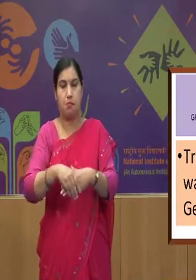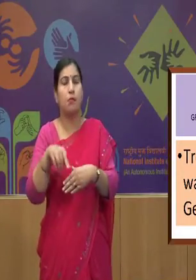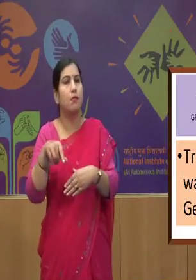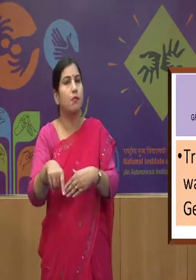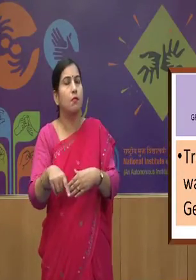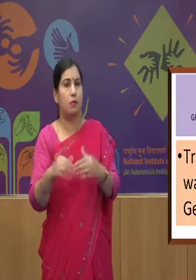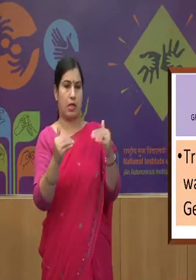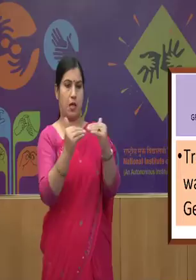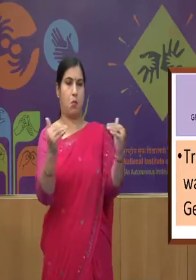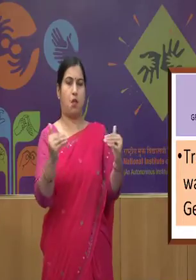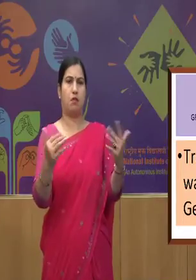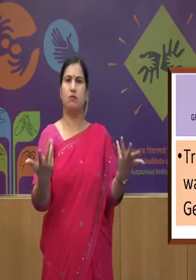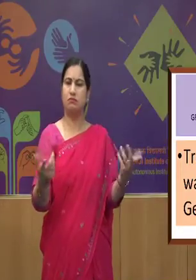were equally humiliating.